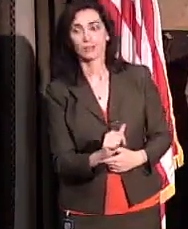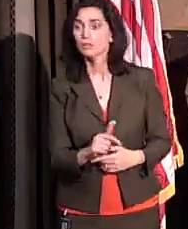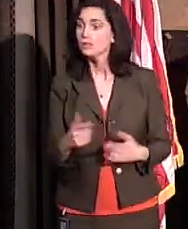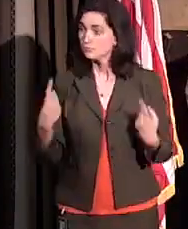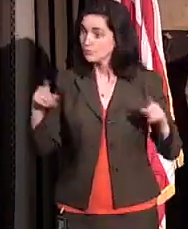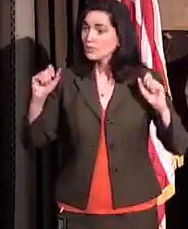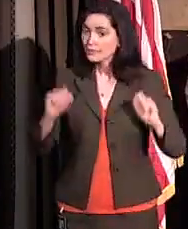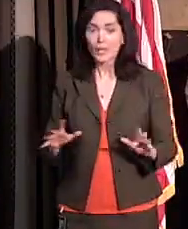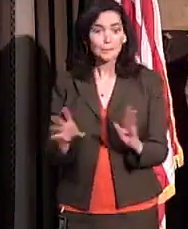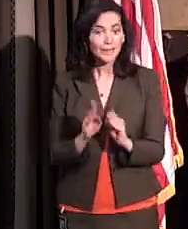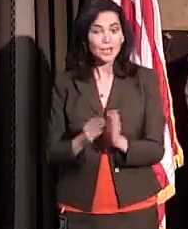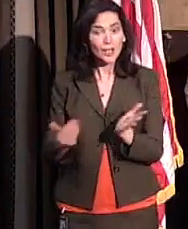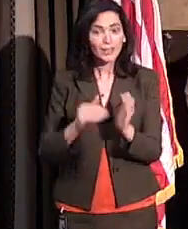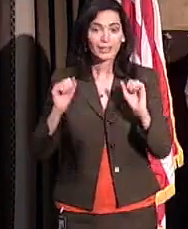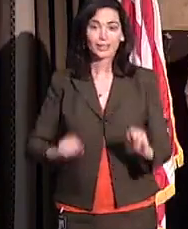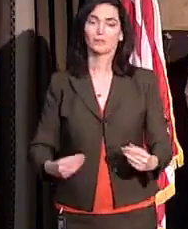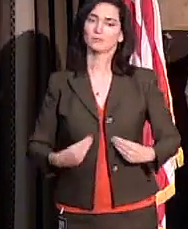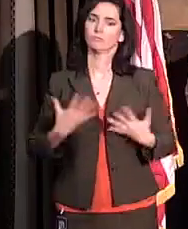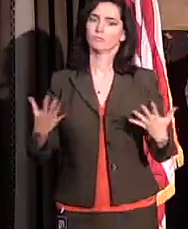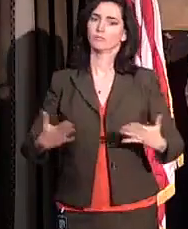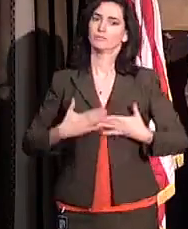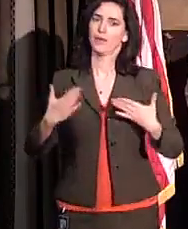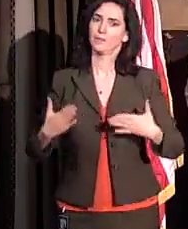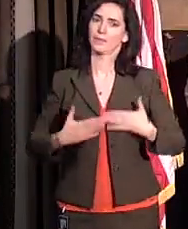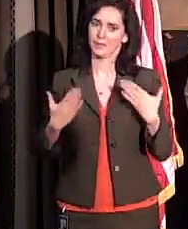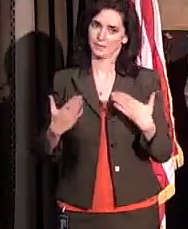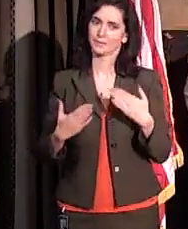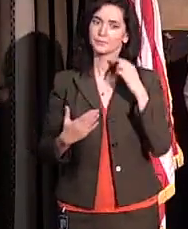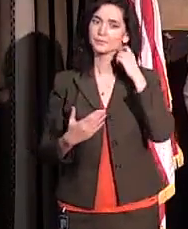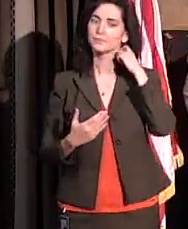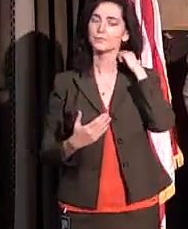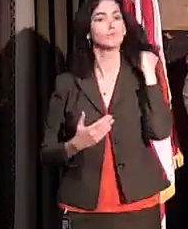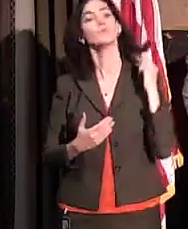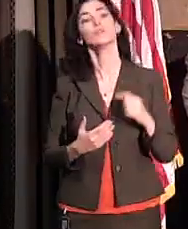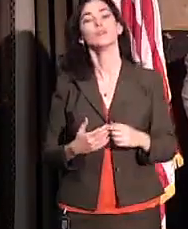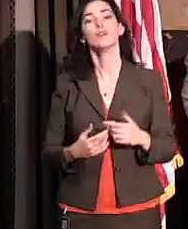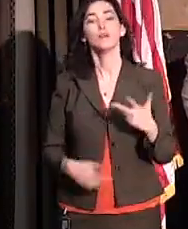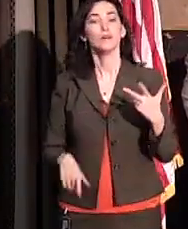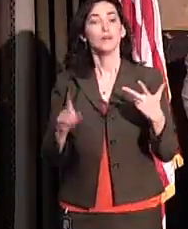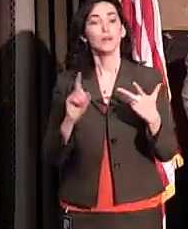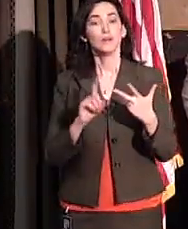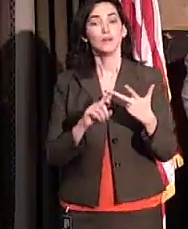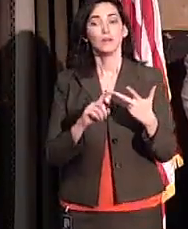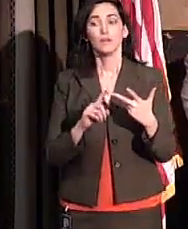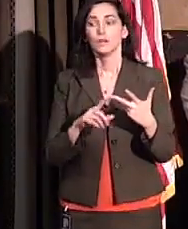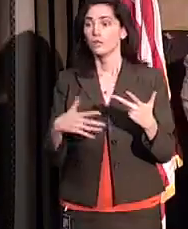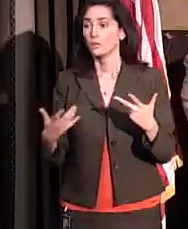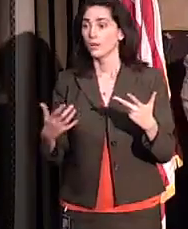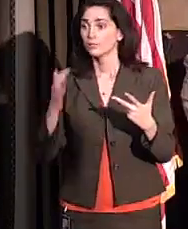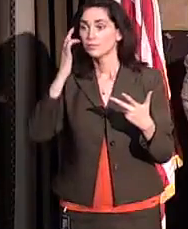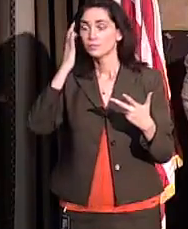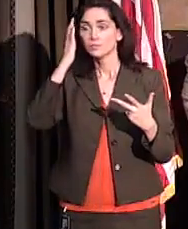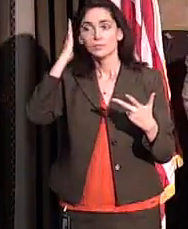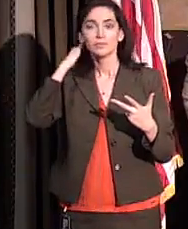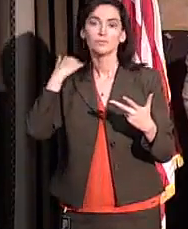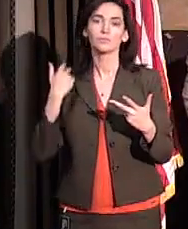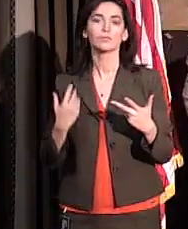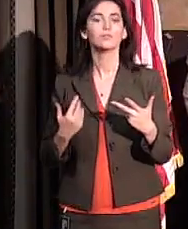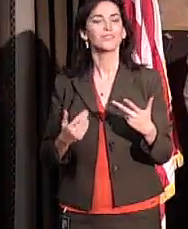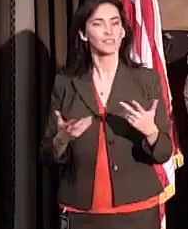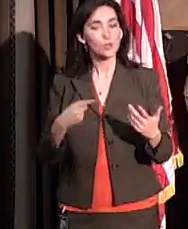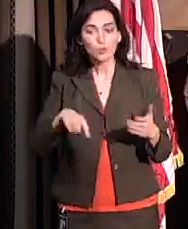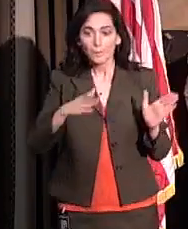and we are so glad that they are. Be a visitor. Number 3 is do that staycation